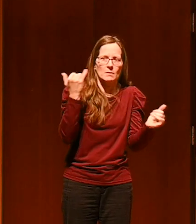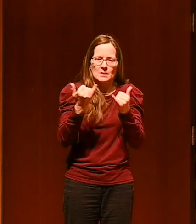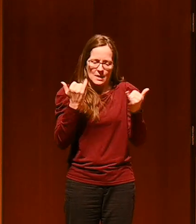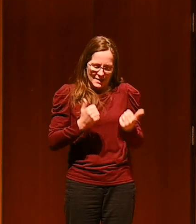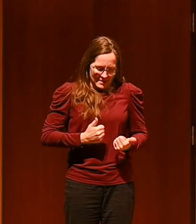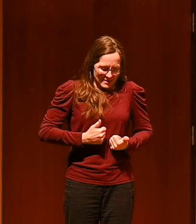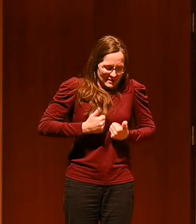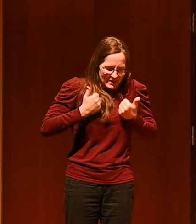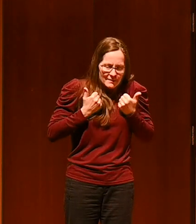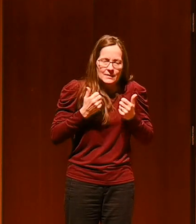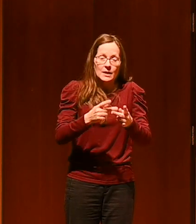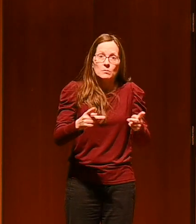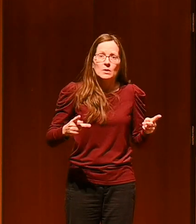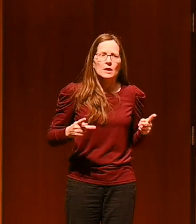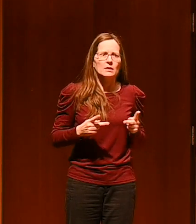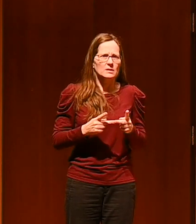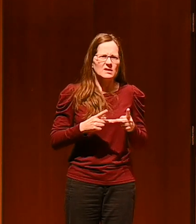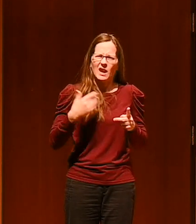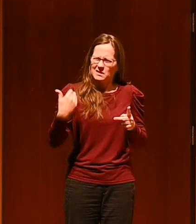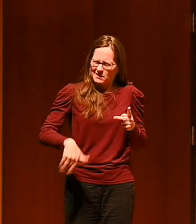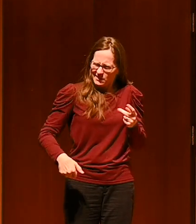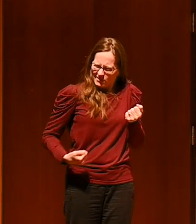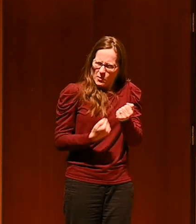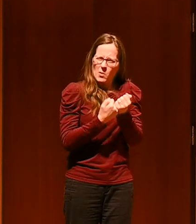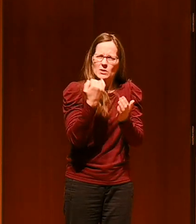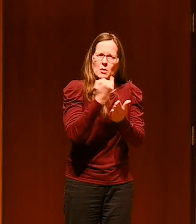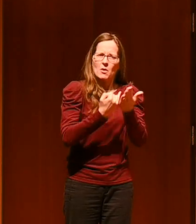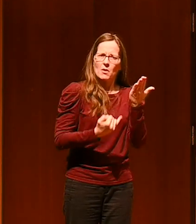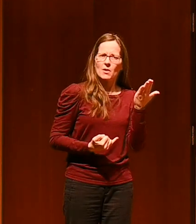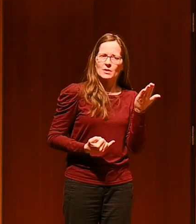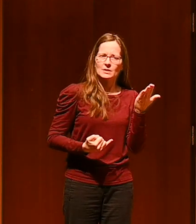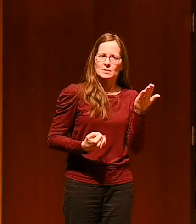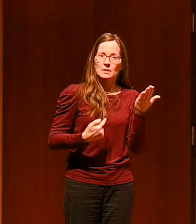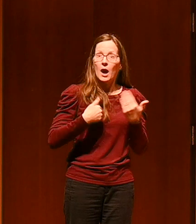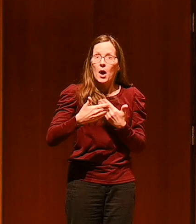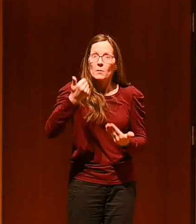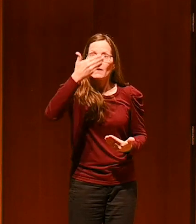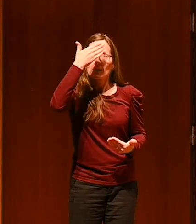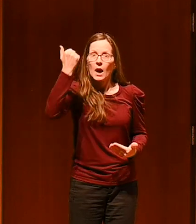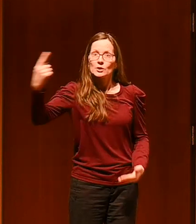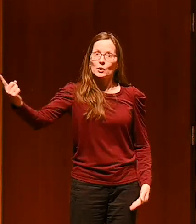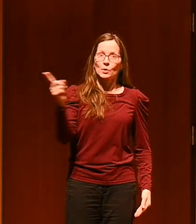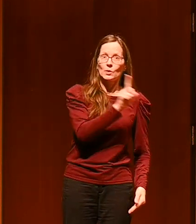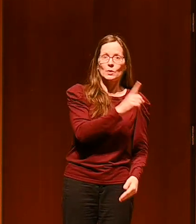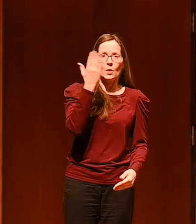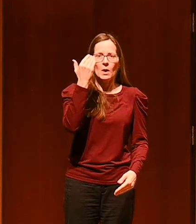support. It's truly, I almost forgot to come up here because I was listening to what he was saying.